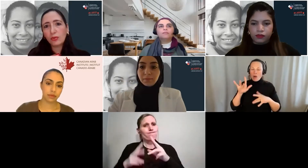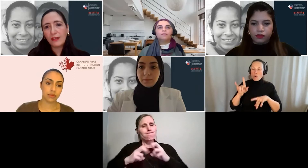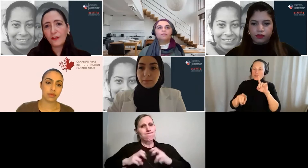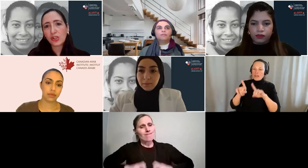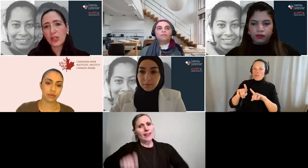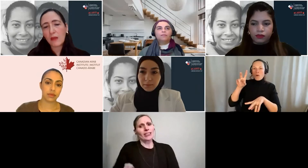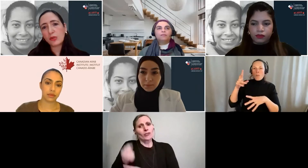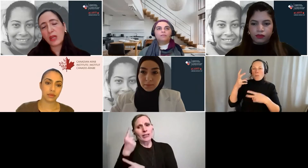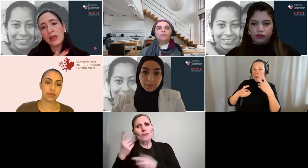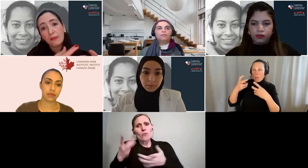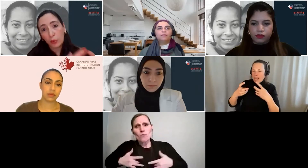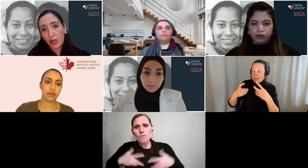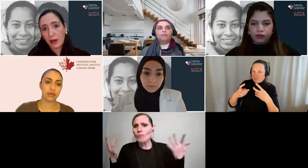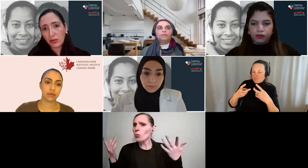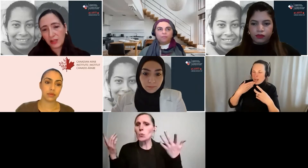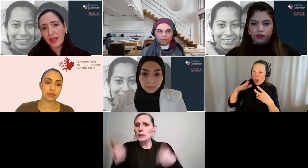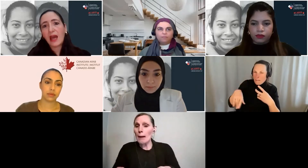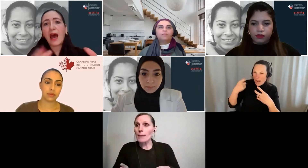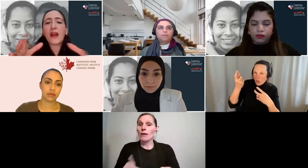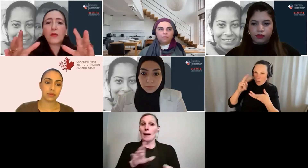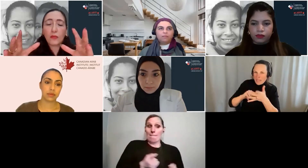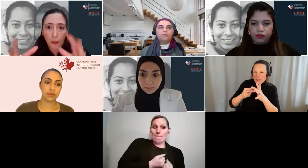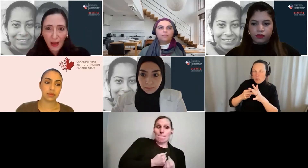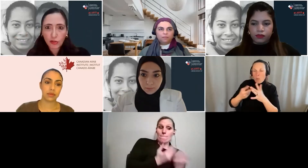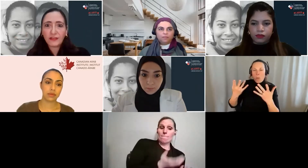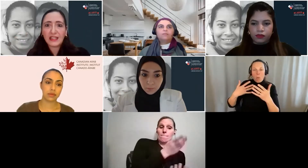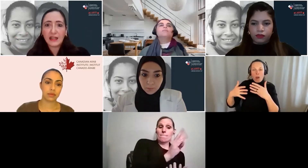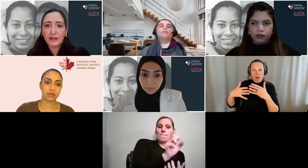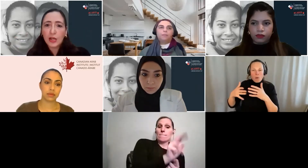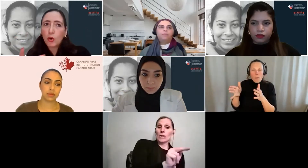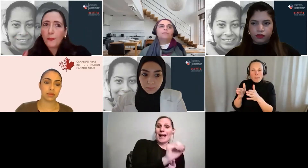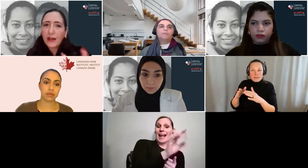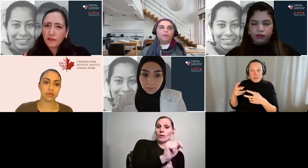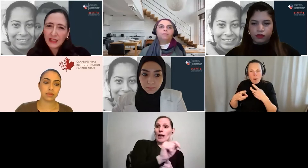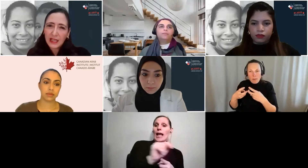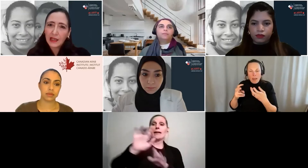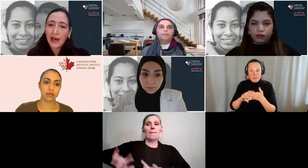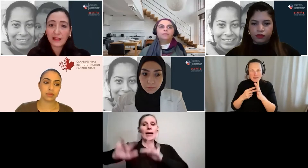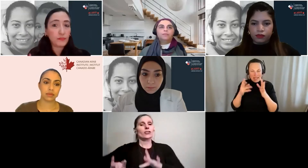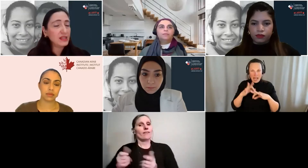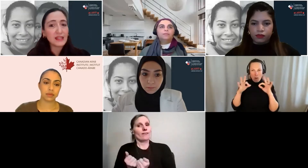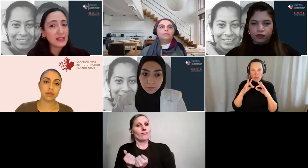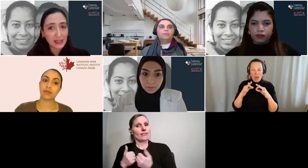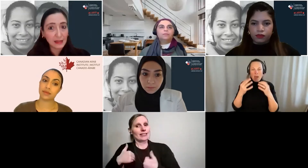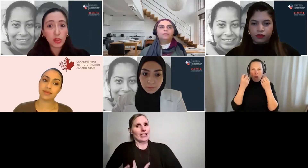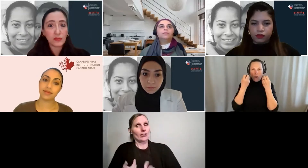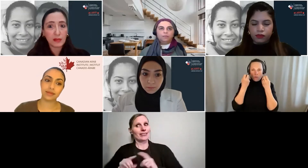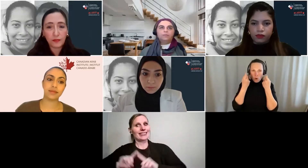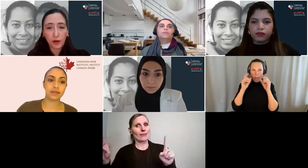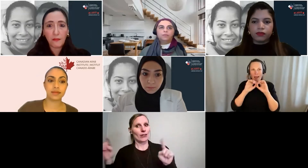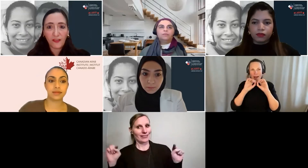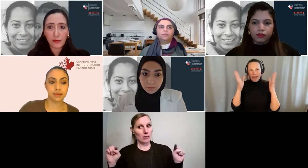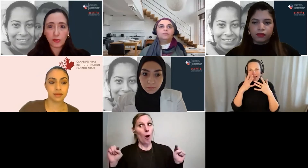need to differentiate between burnout and compassion fatigue. Compassion fatigue has PTSD